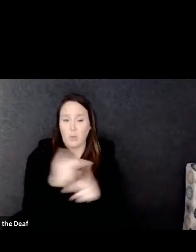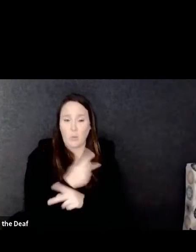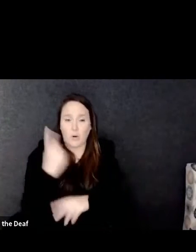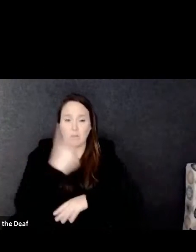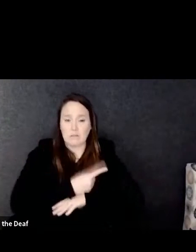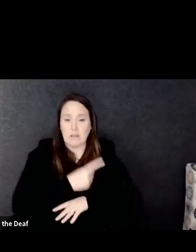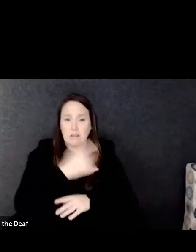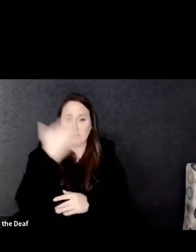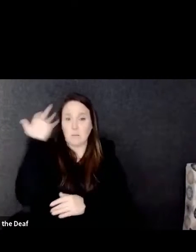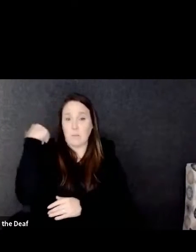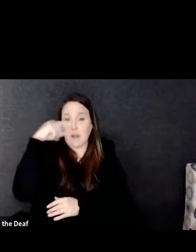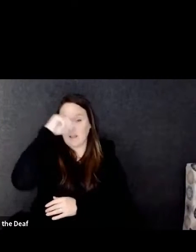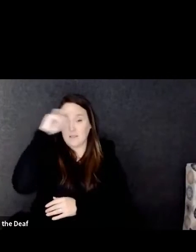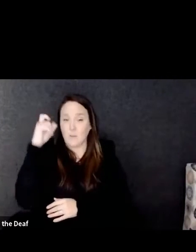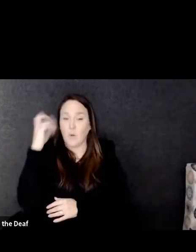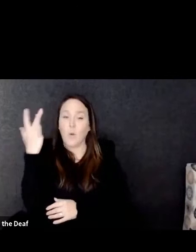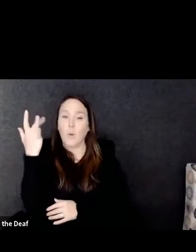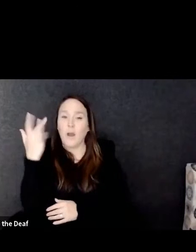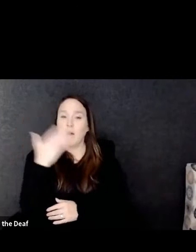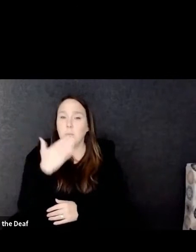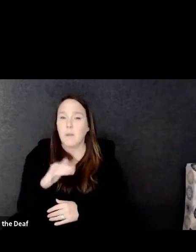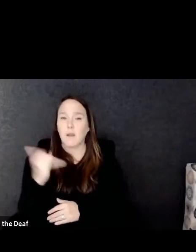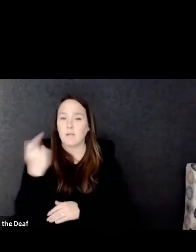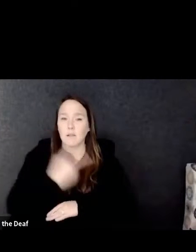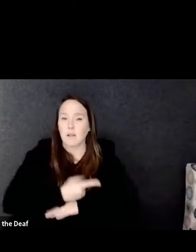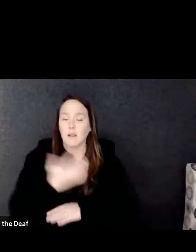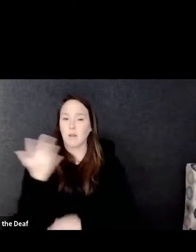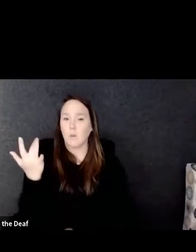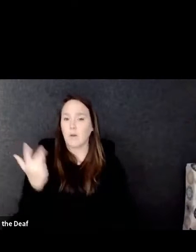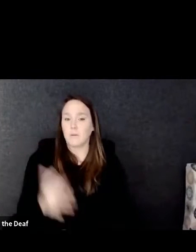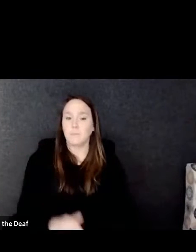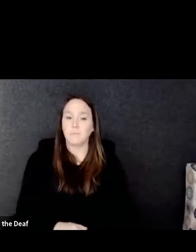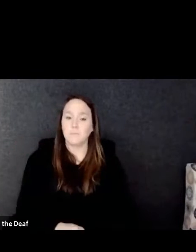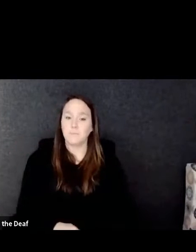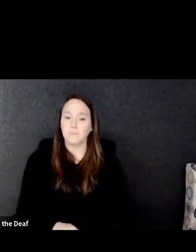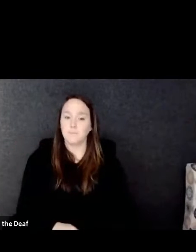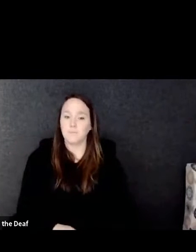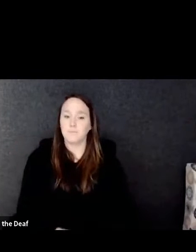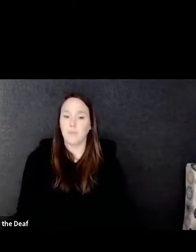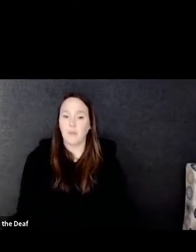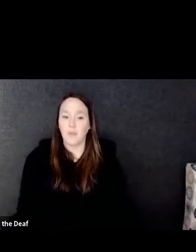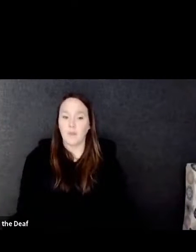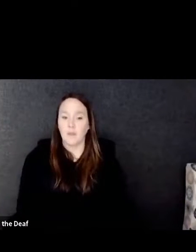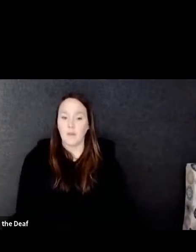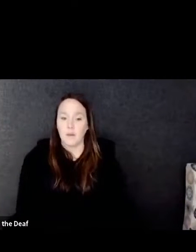today? So I'm